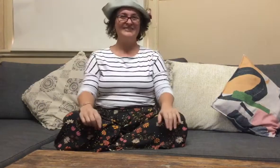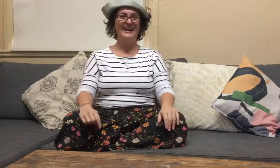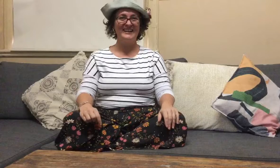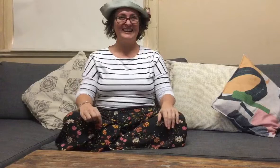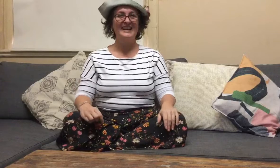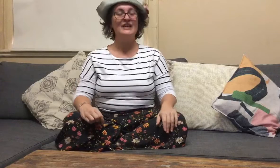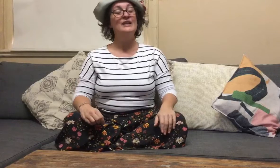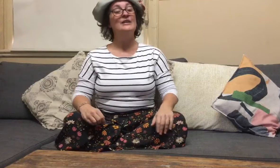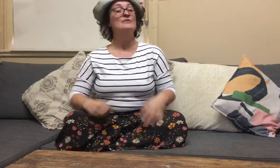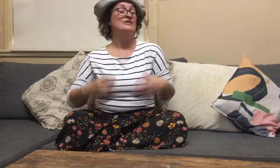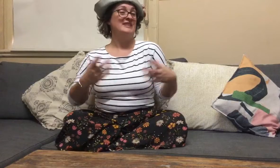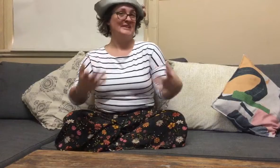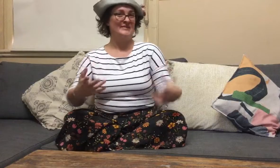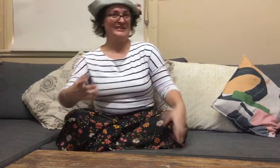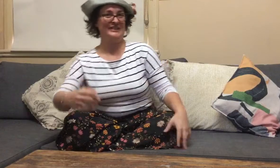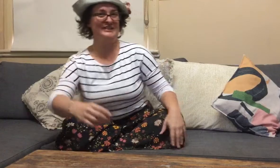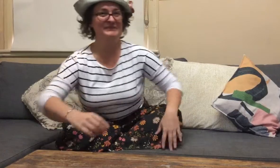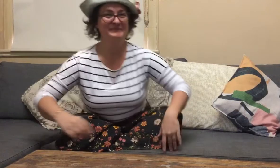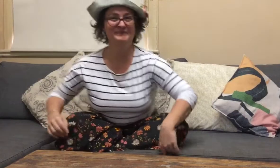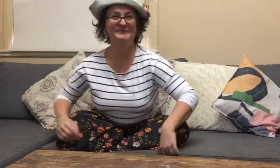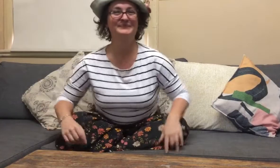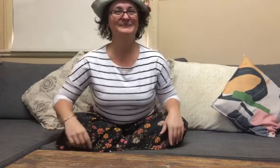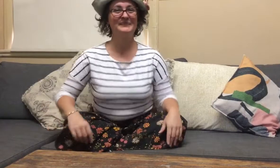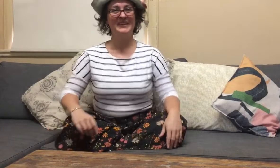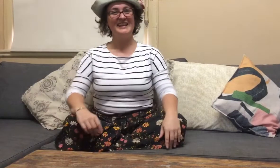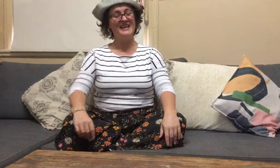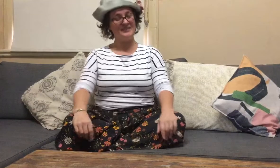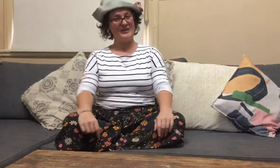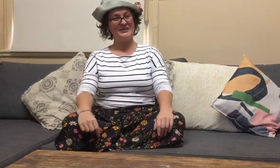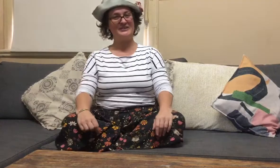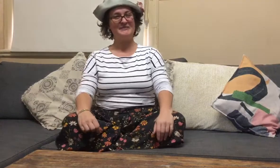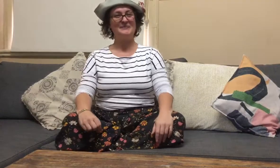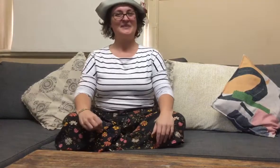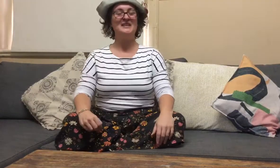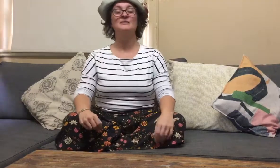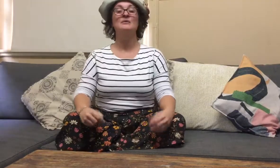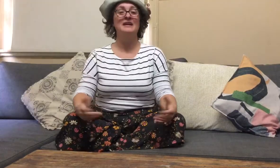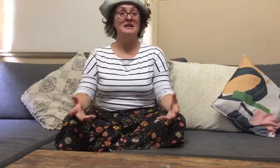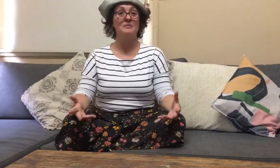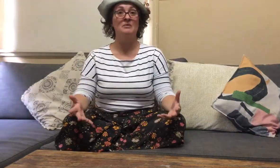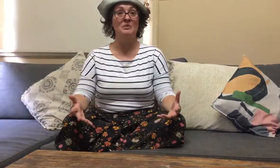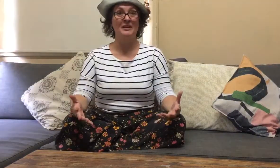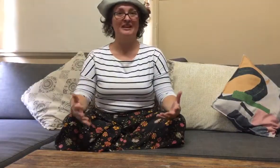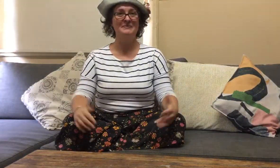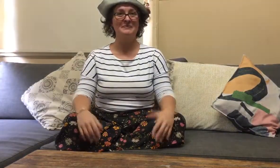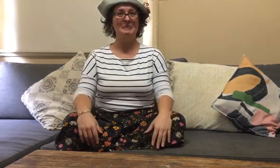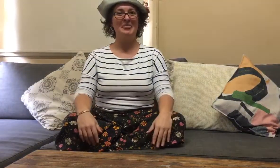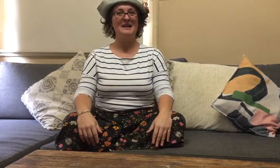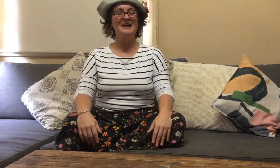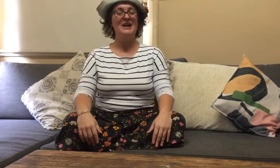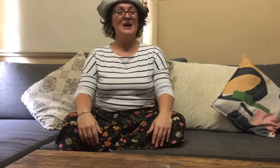great. We'll do the next verse. The next verse is we're waking up in the morning.